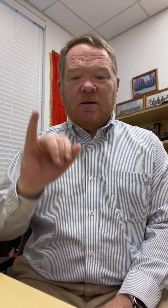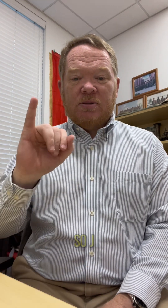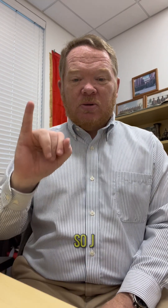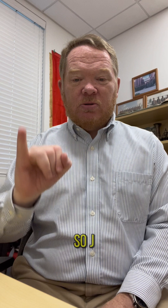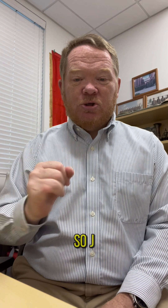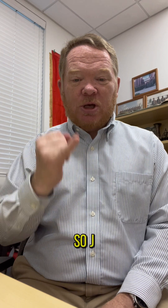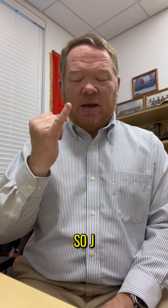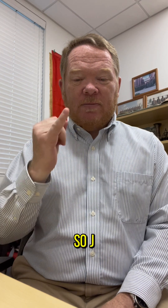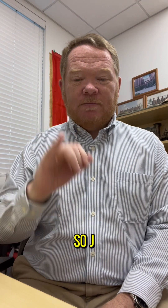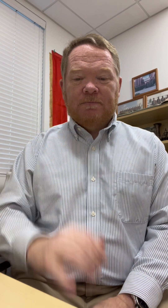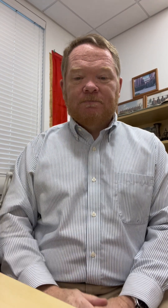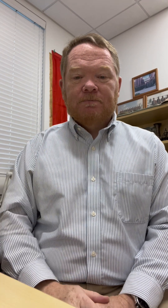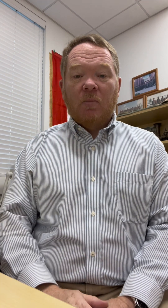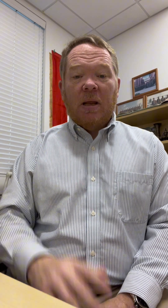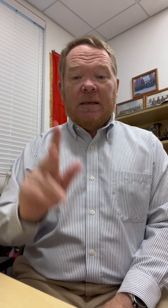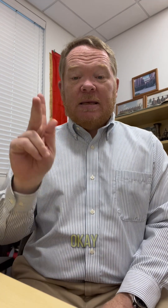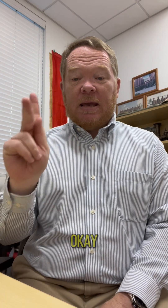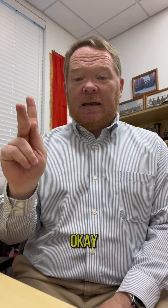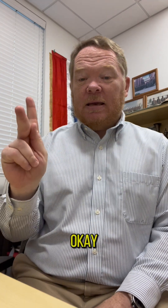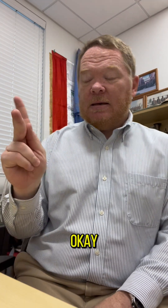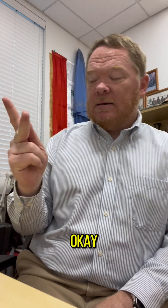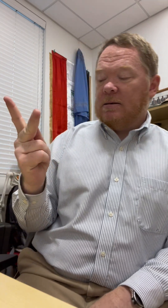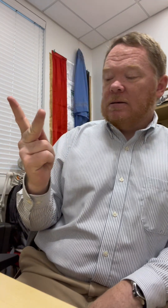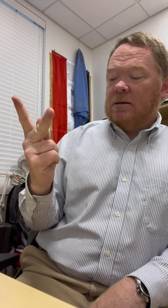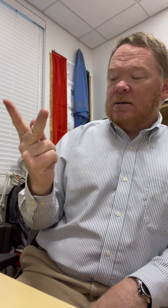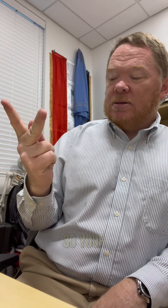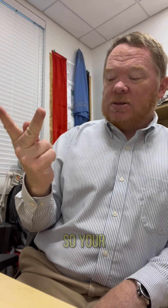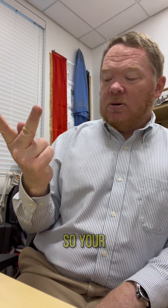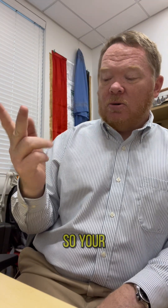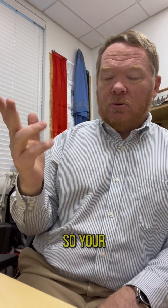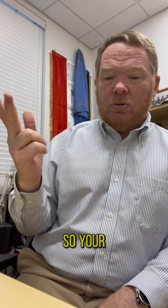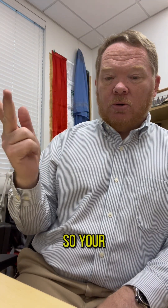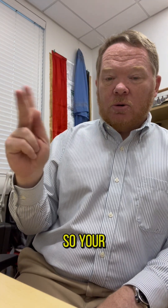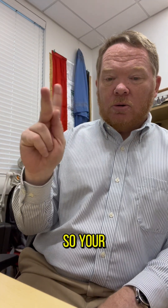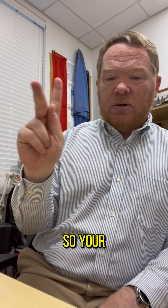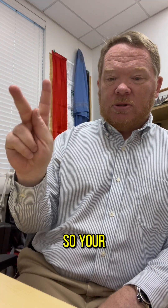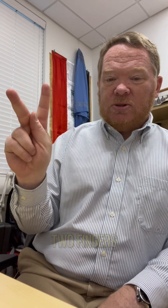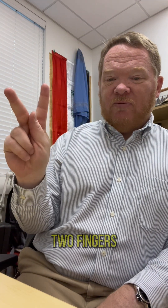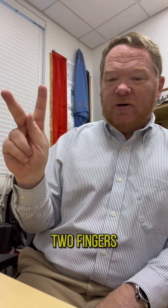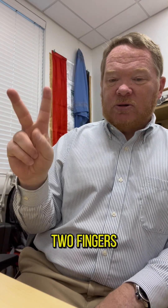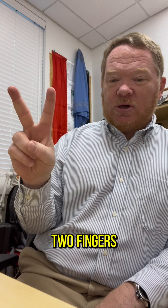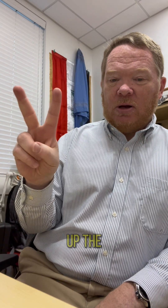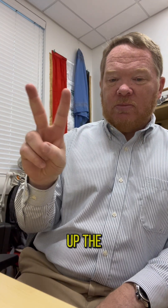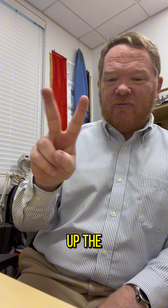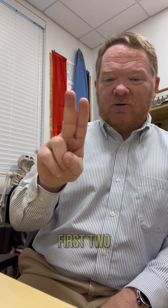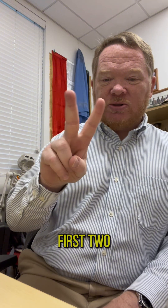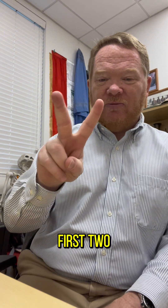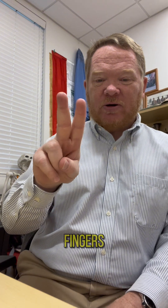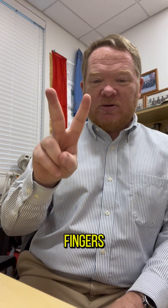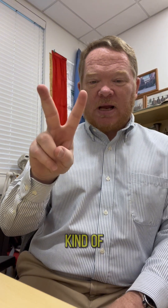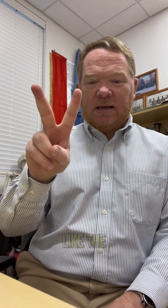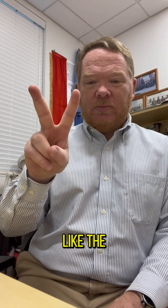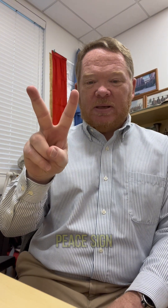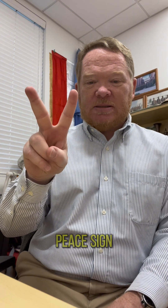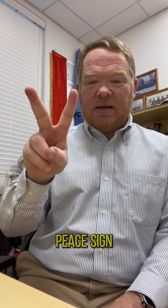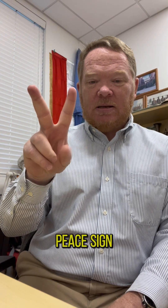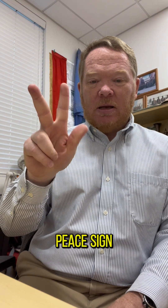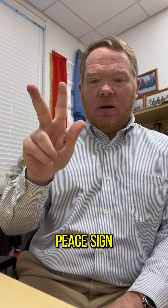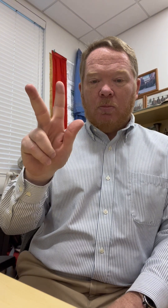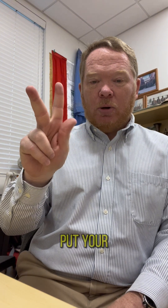So J. K, so your two fingers up, the first two fingers, kind of like the peace sign. Put your